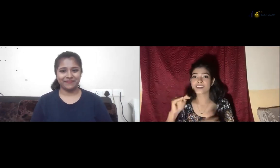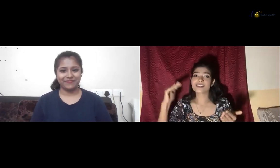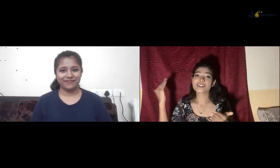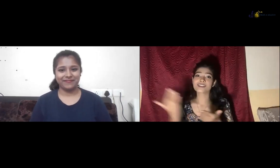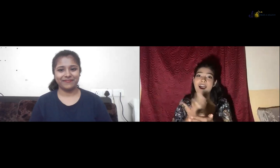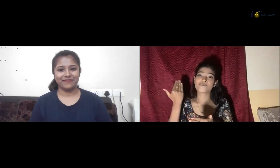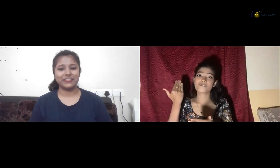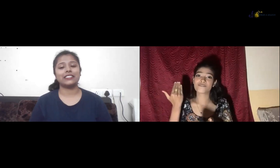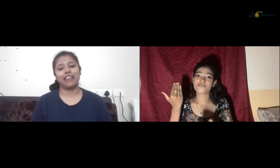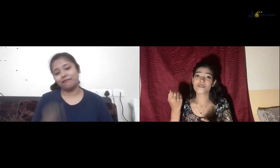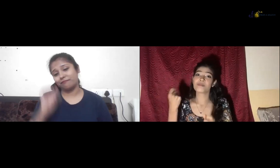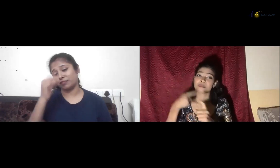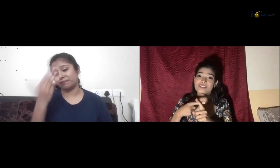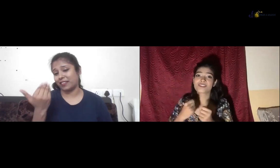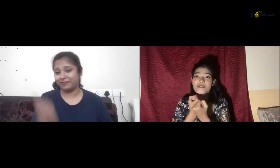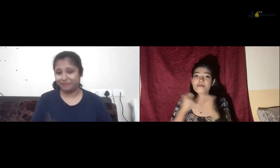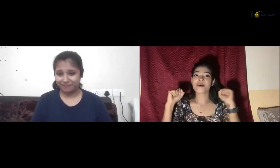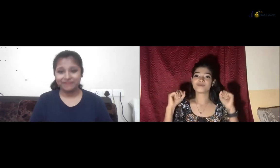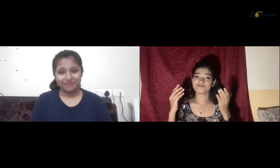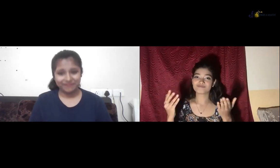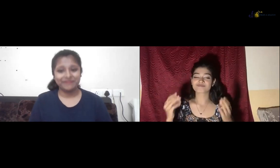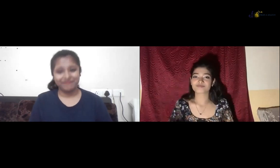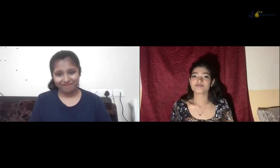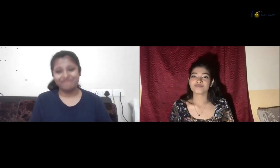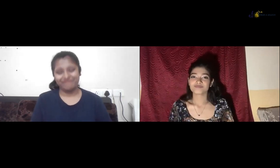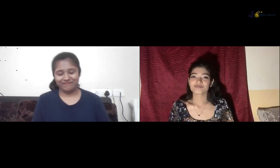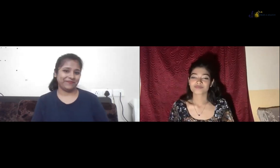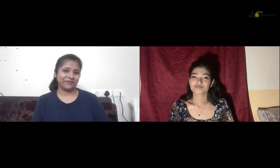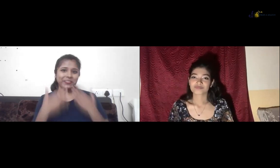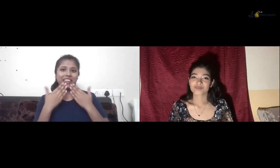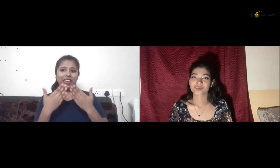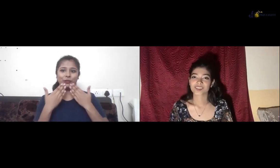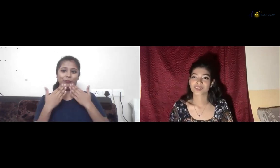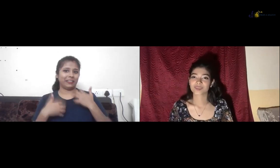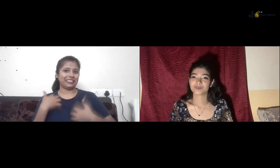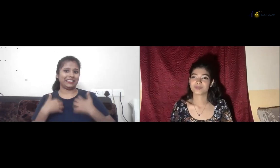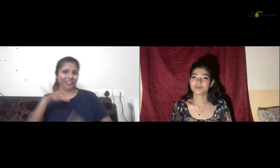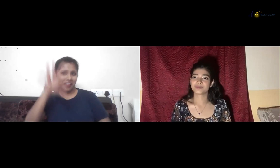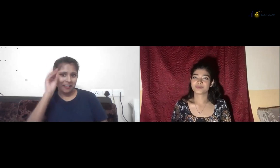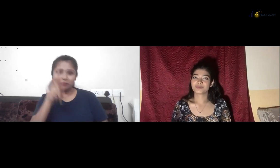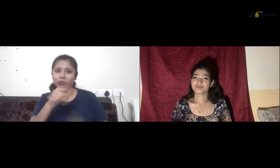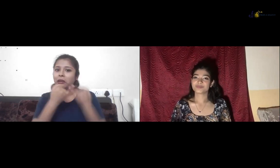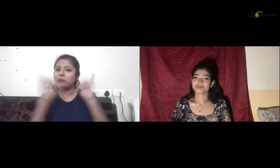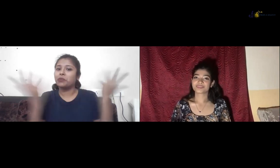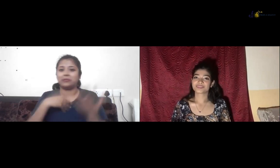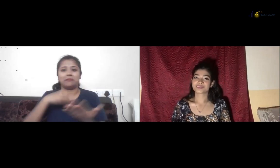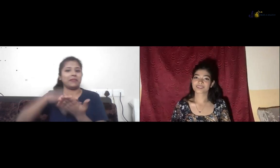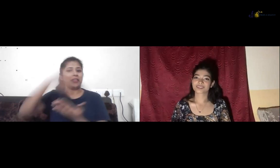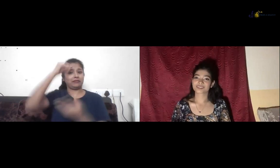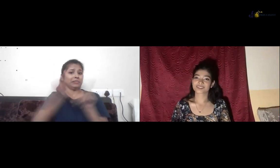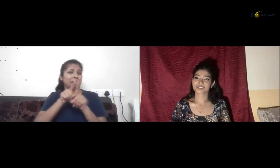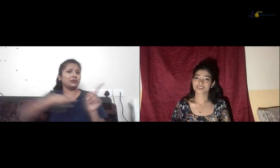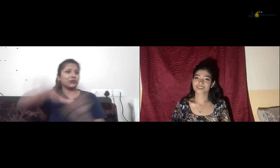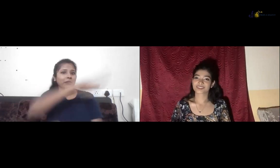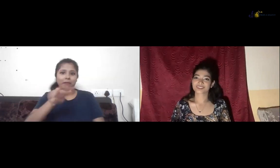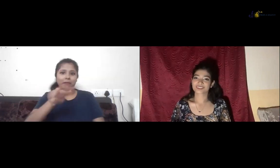So that's how we make the world. That's how we make the safer world, and also the braver one. Thanks a lot. It was such an